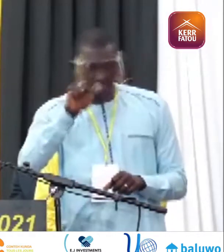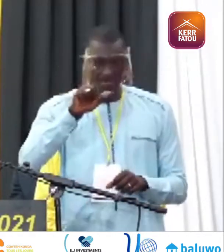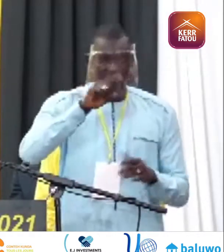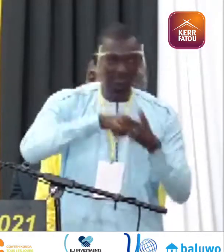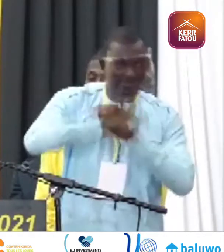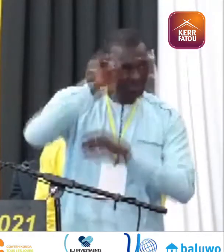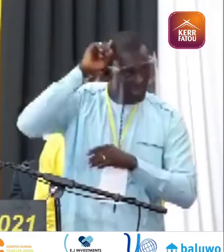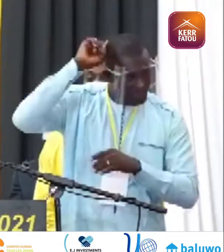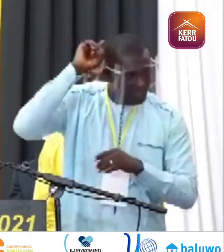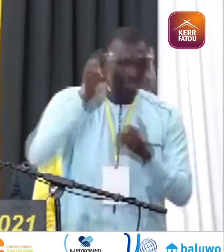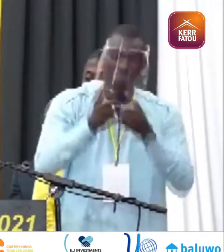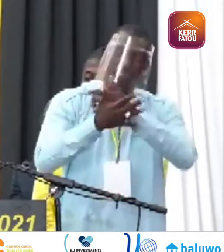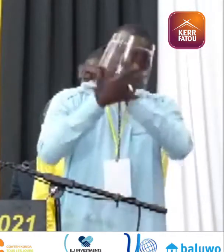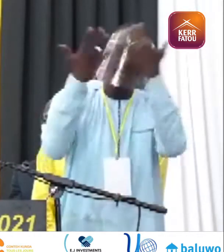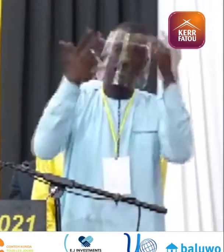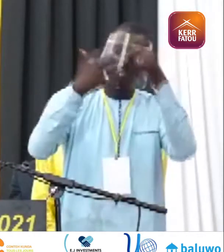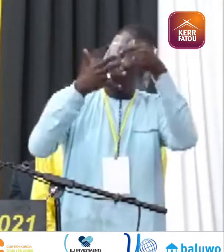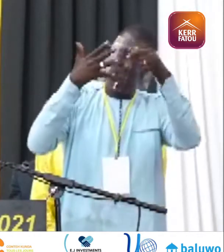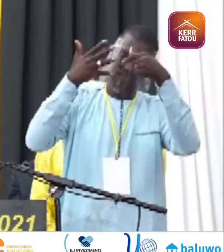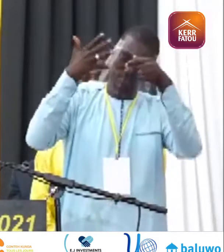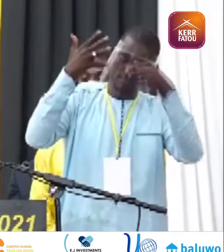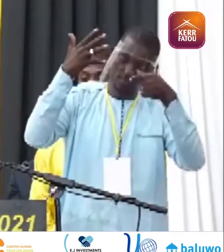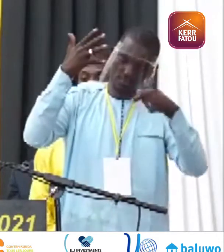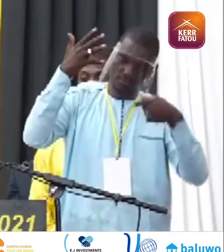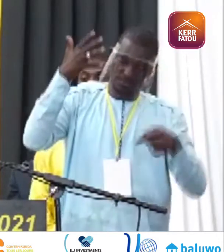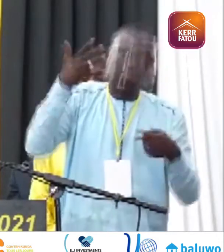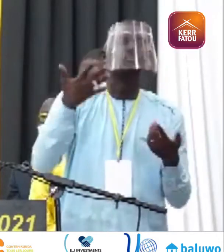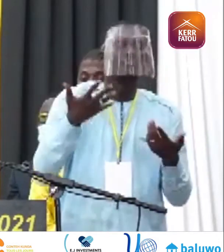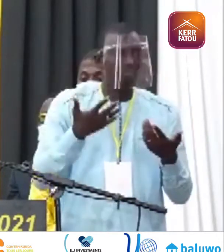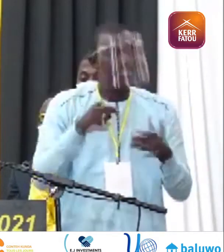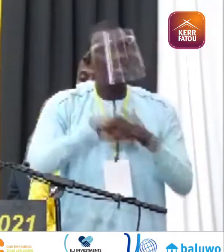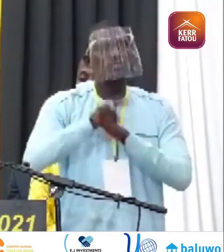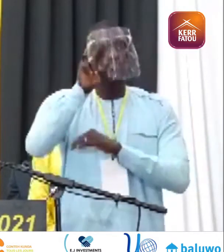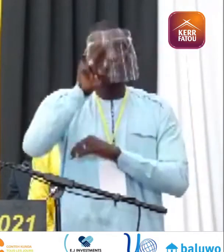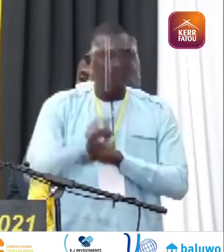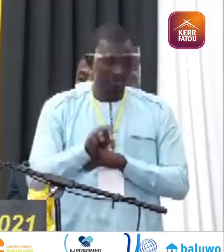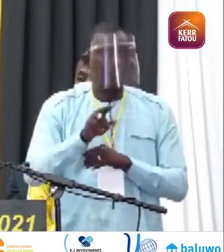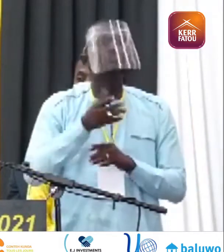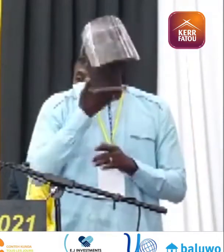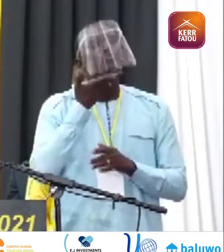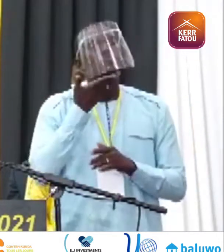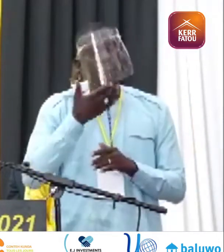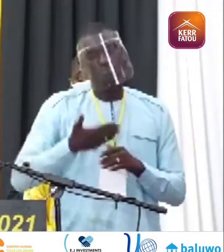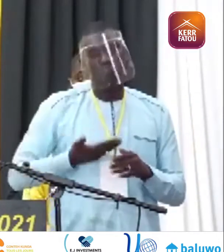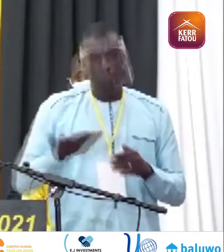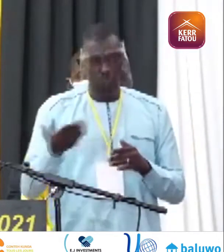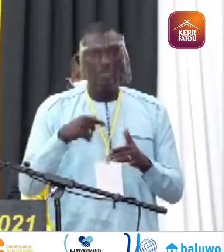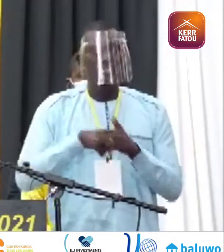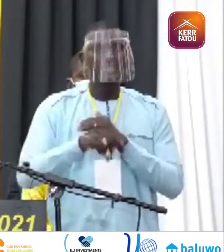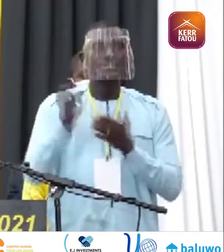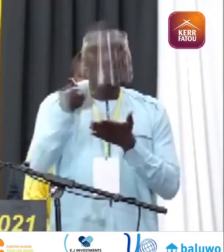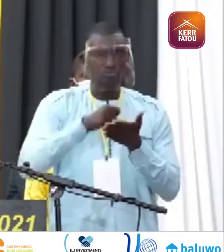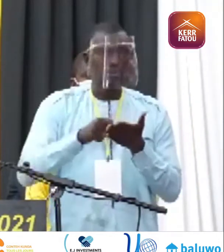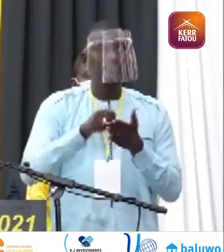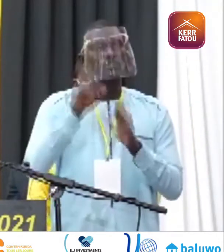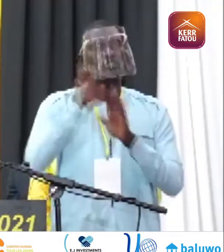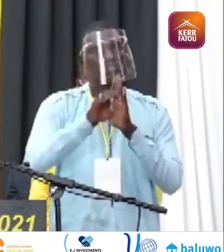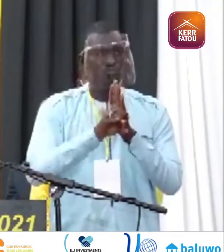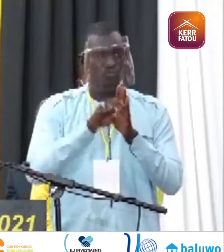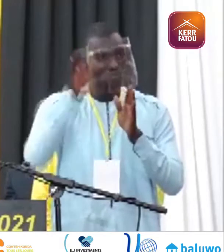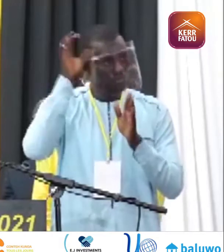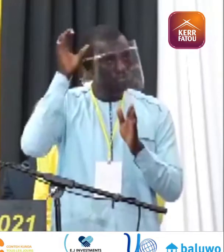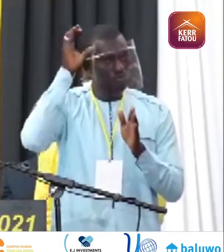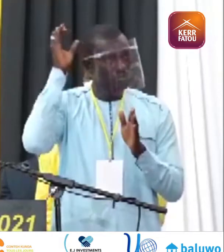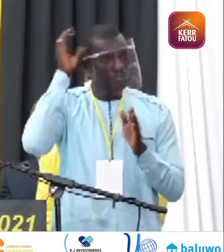others. In November, the youth wing participated in the draft constitution